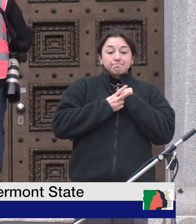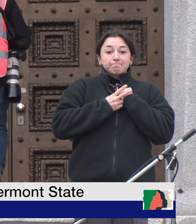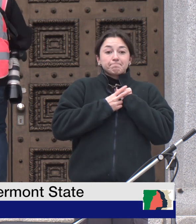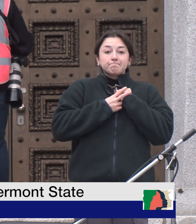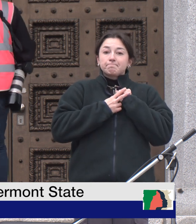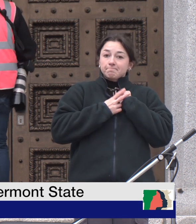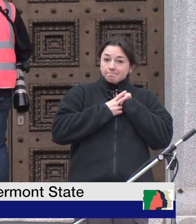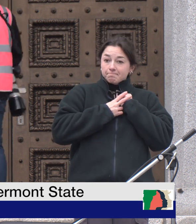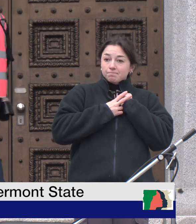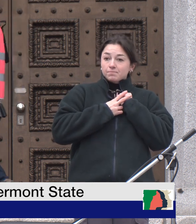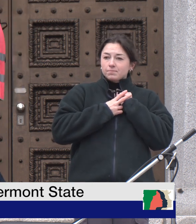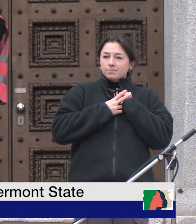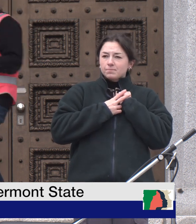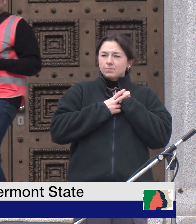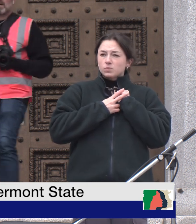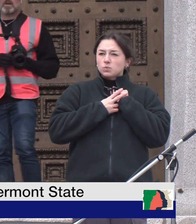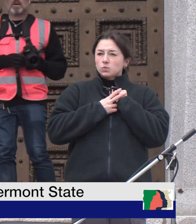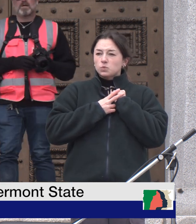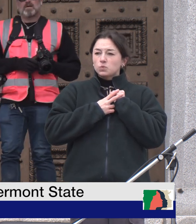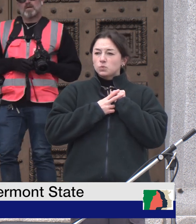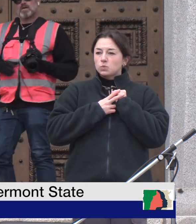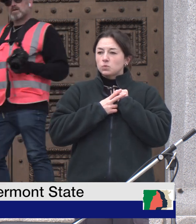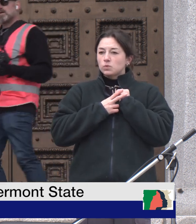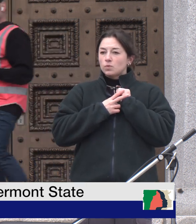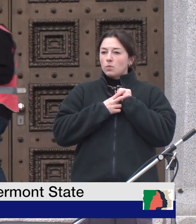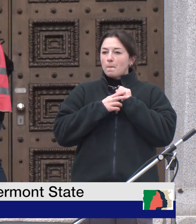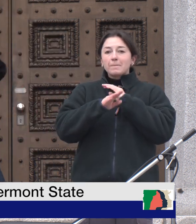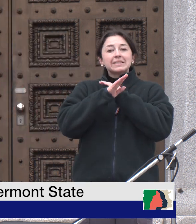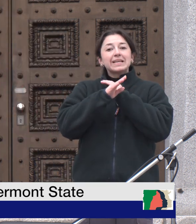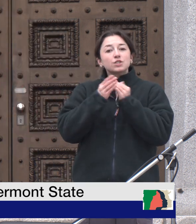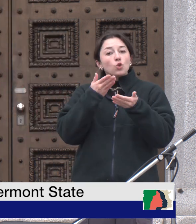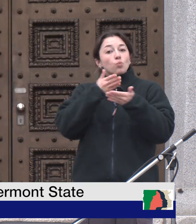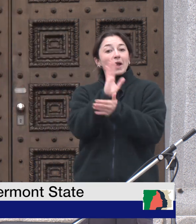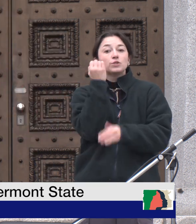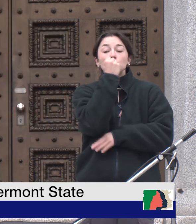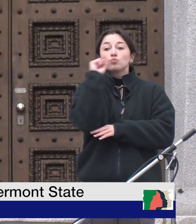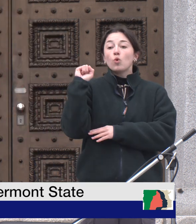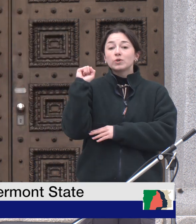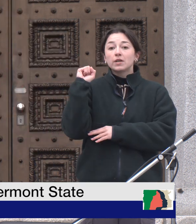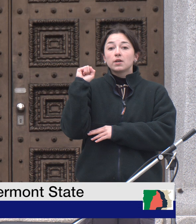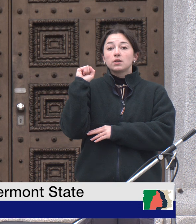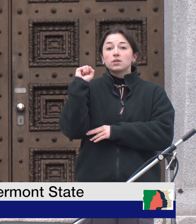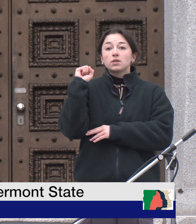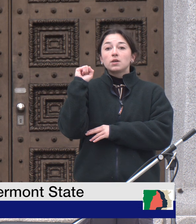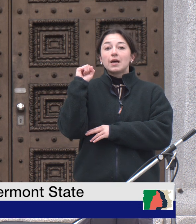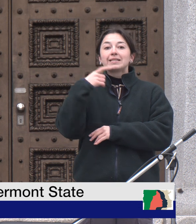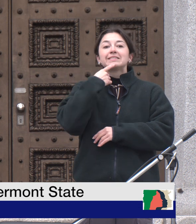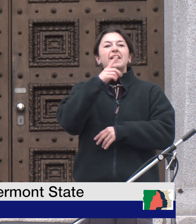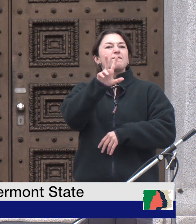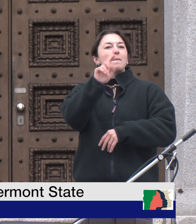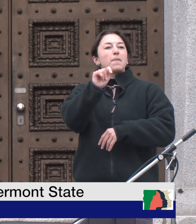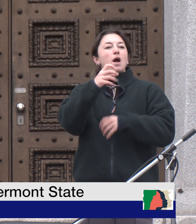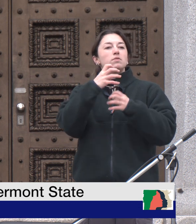strengthening the right to protest through new laws, proclaim Vermont as a sanctuary